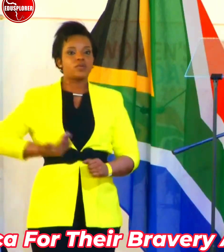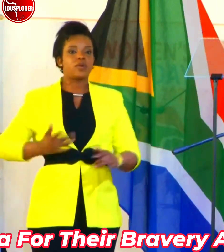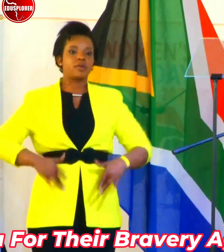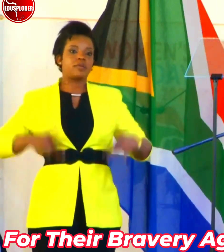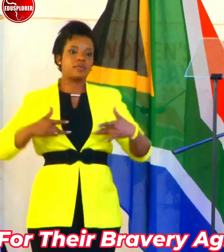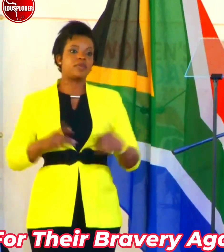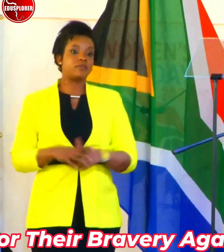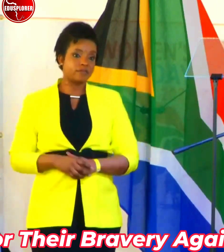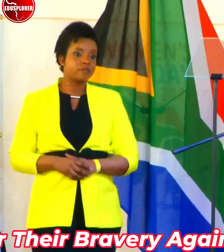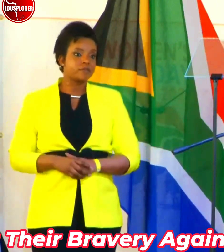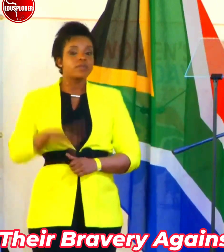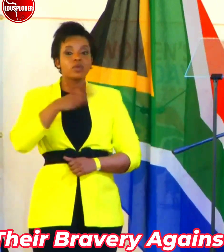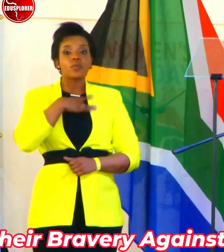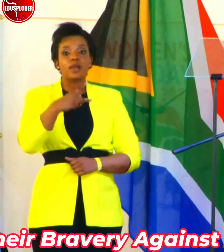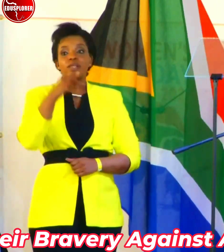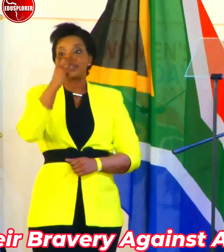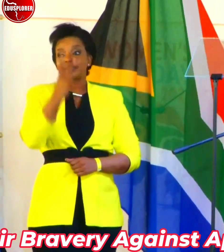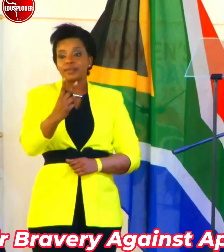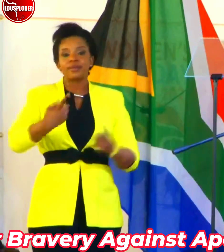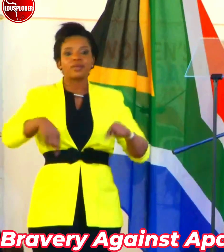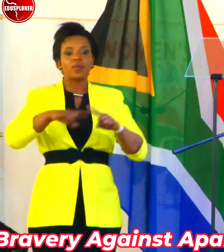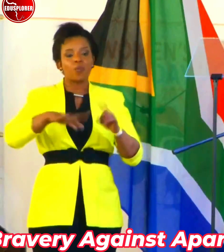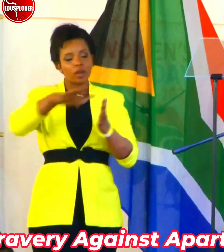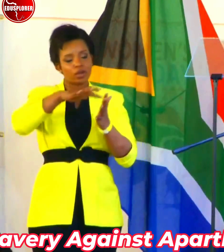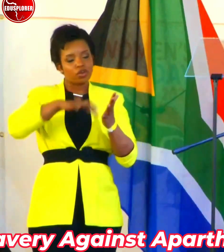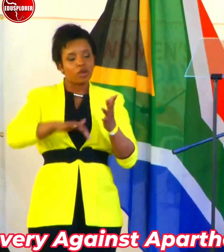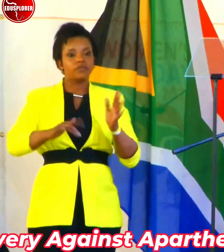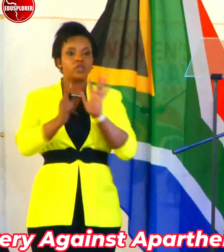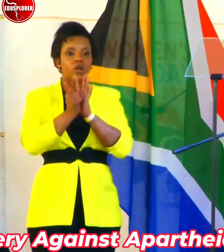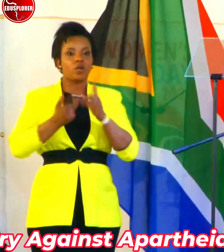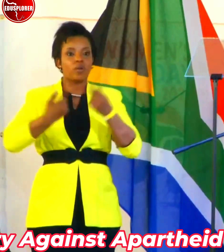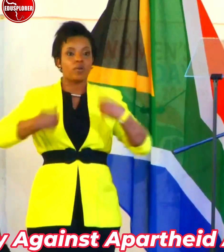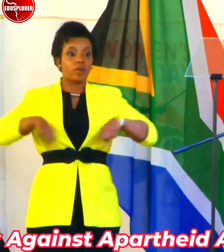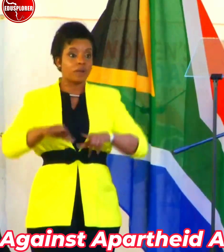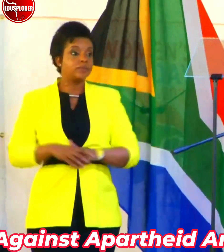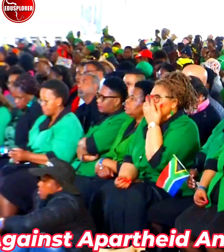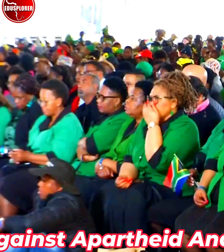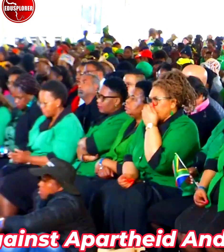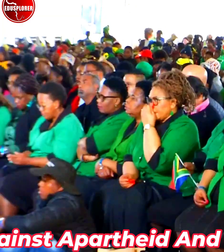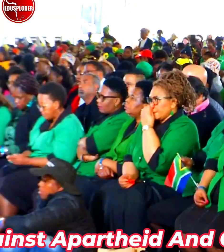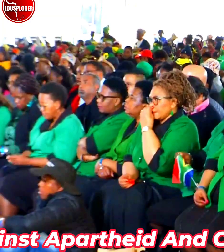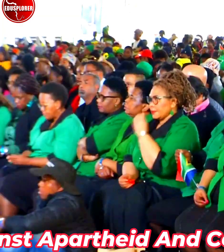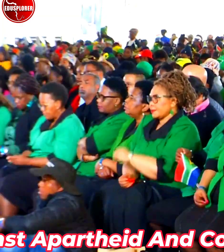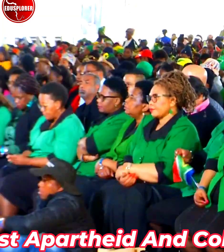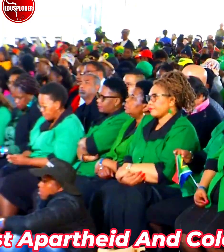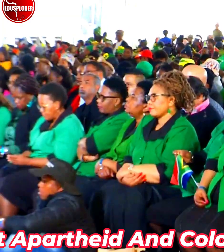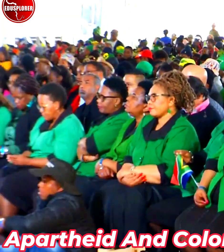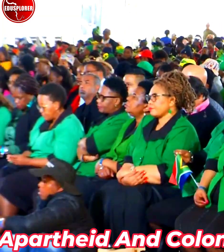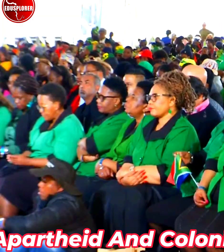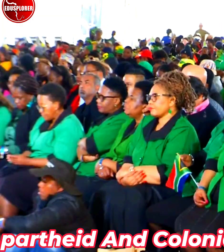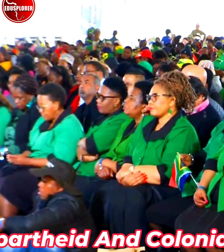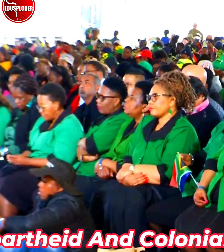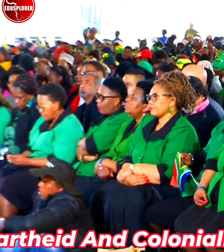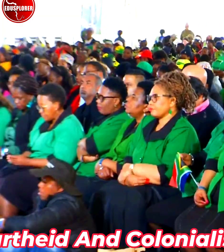see, as we draft our laws, to ensure that we use a microscope to see